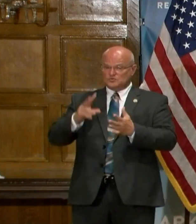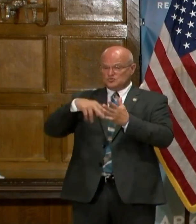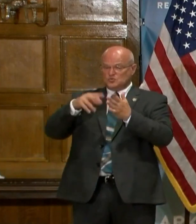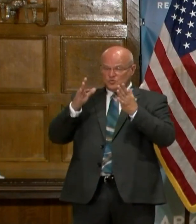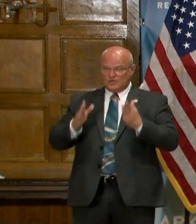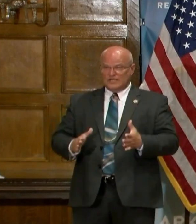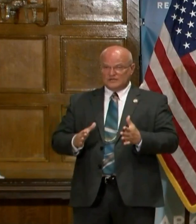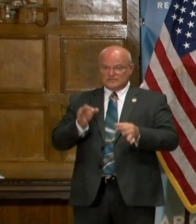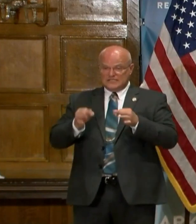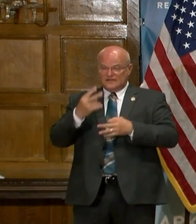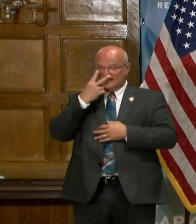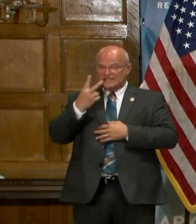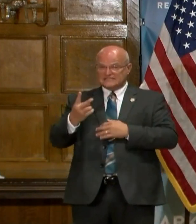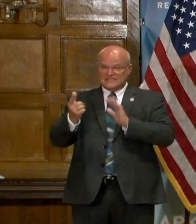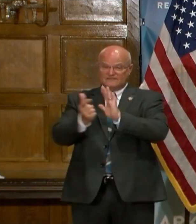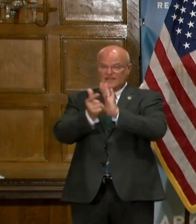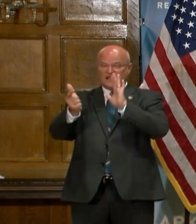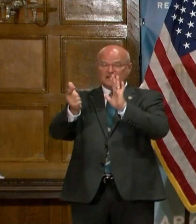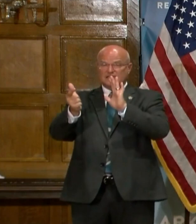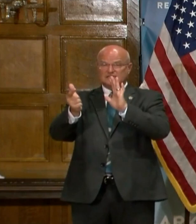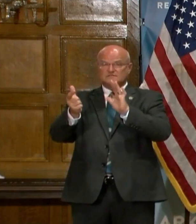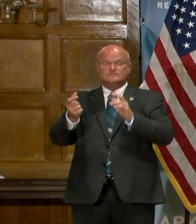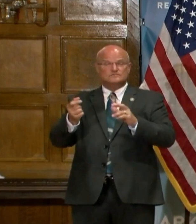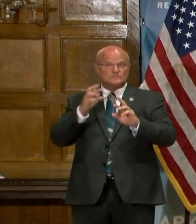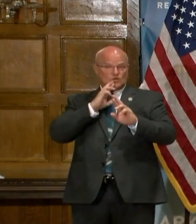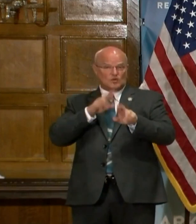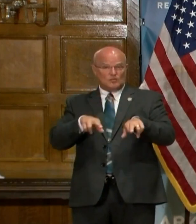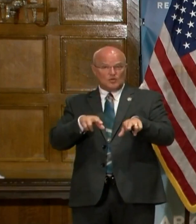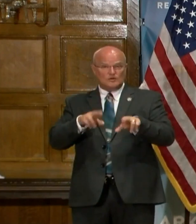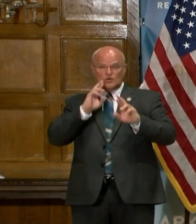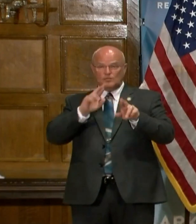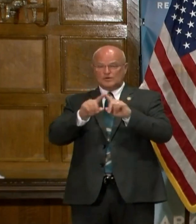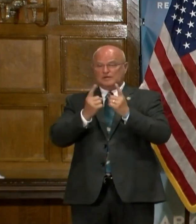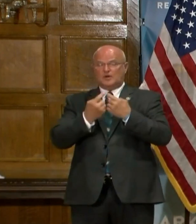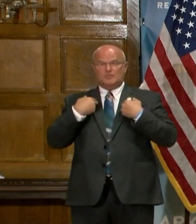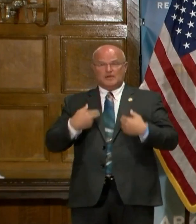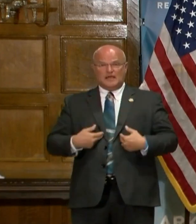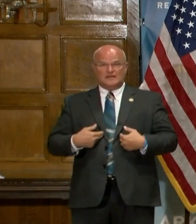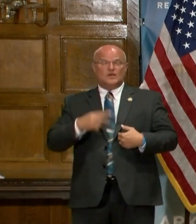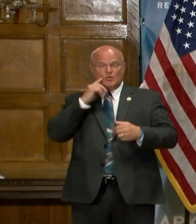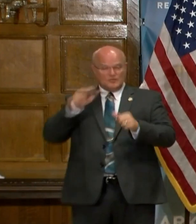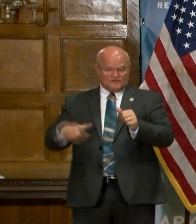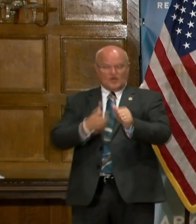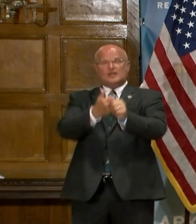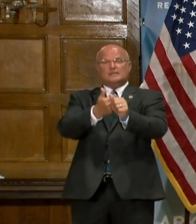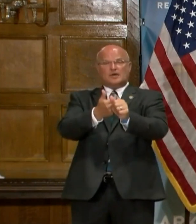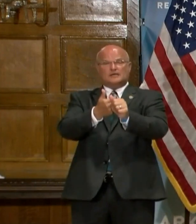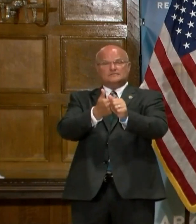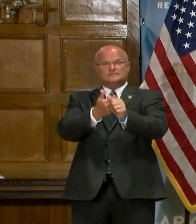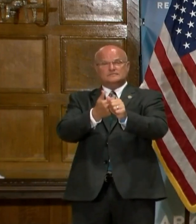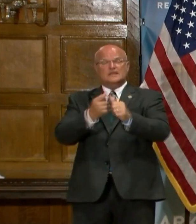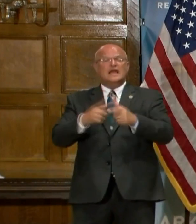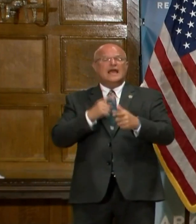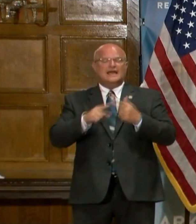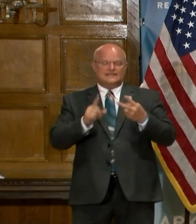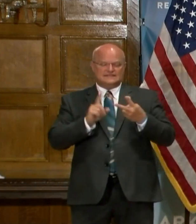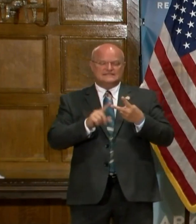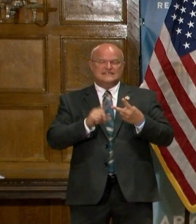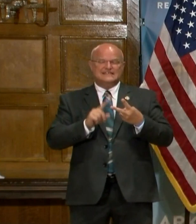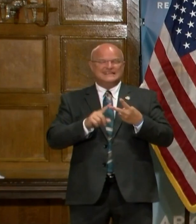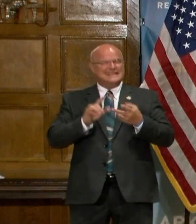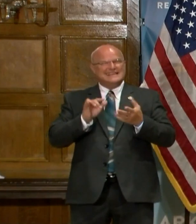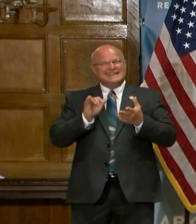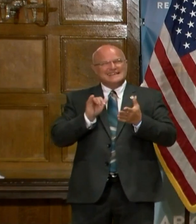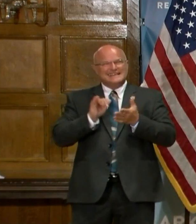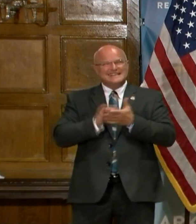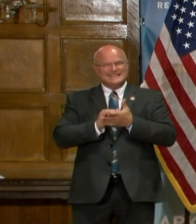to, if they see a violation, they want to report it to the Department of Health, and it will be followed up on. And then secondly, that's